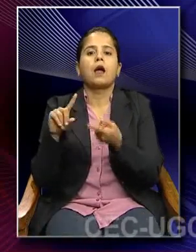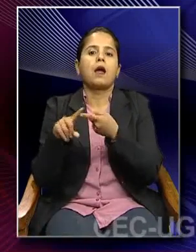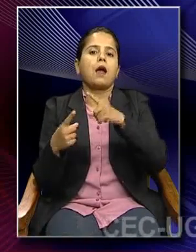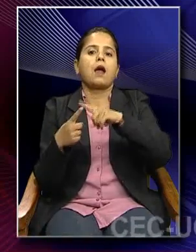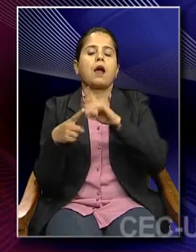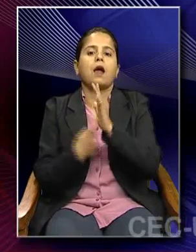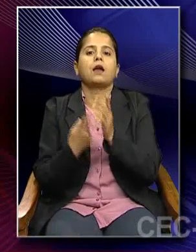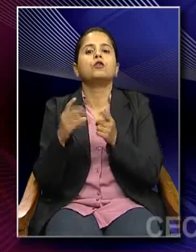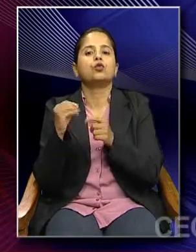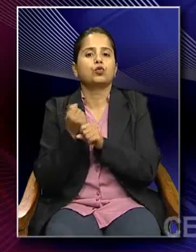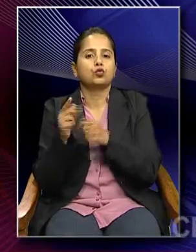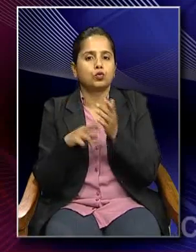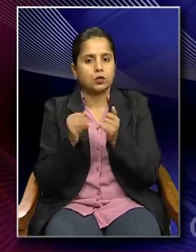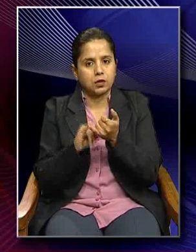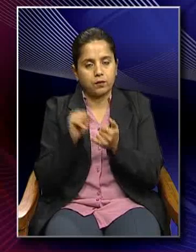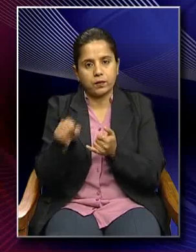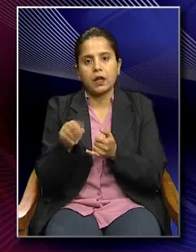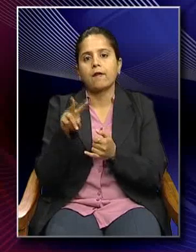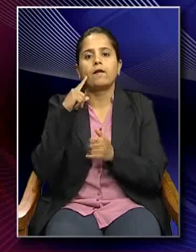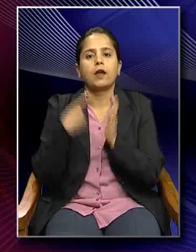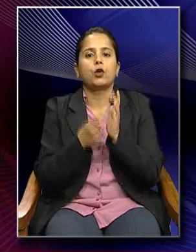change, which is known as Virup Parinam.